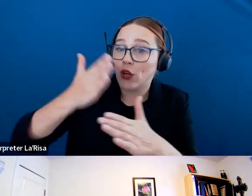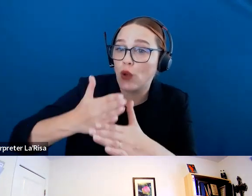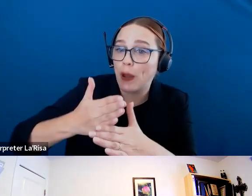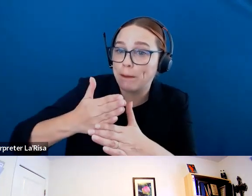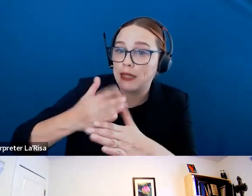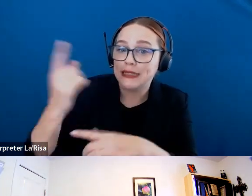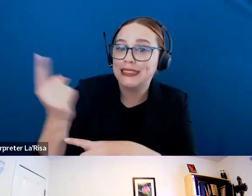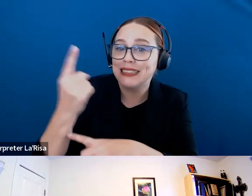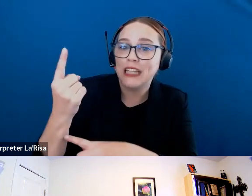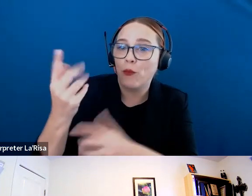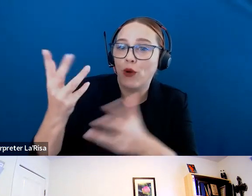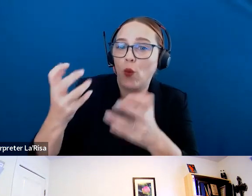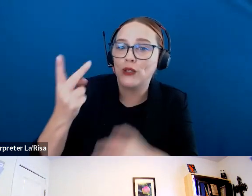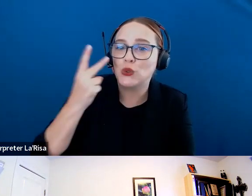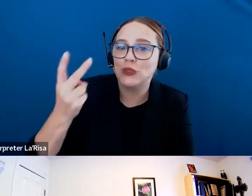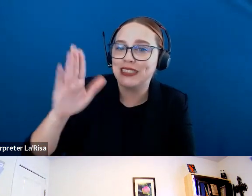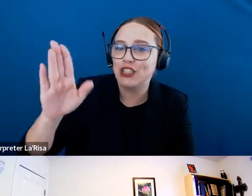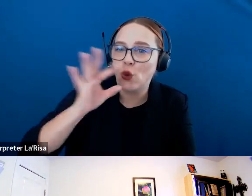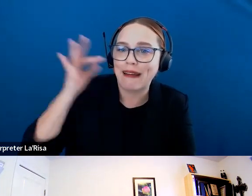cat. I